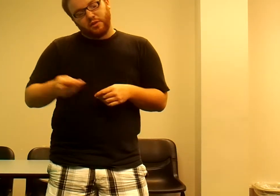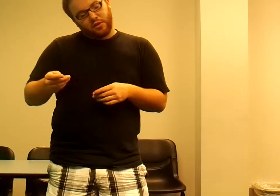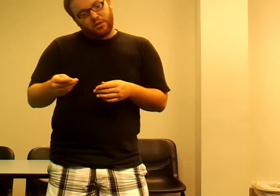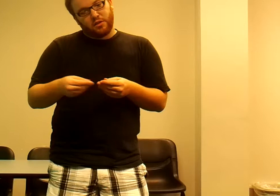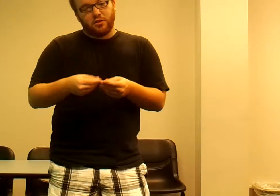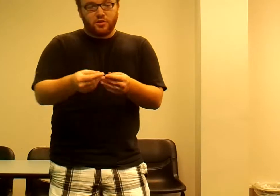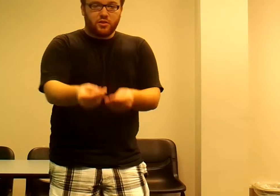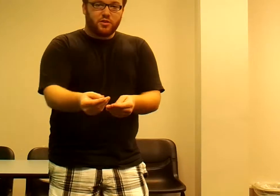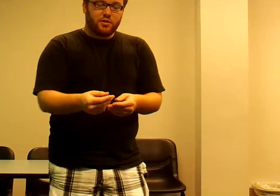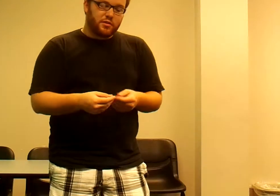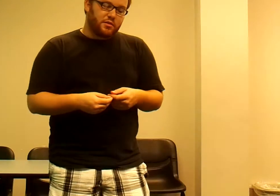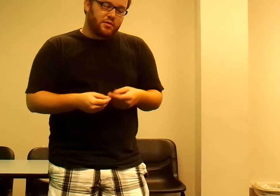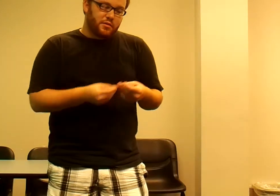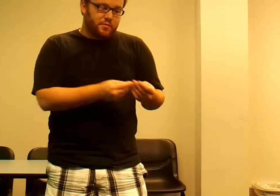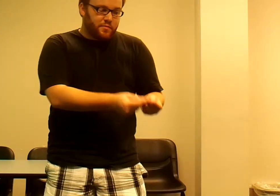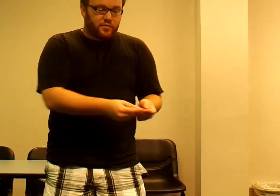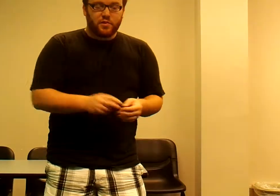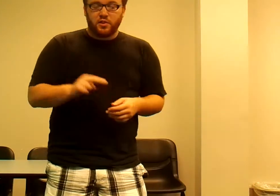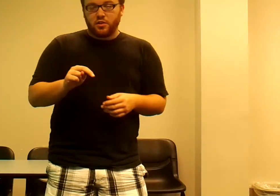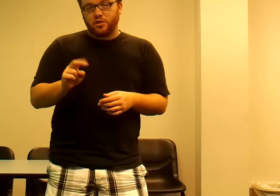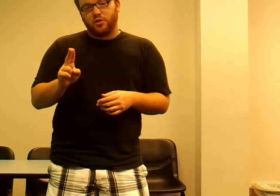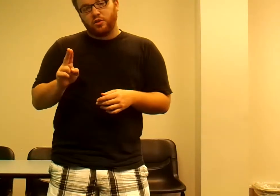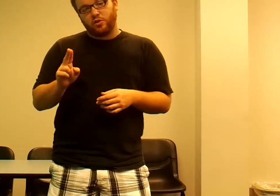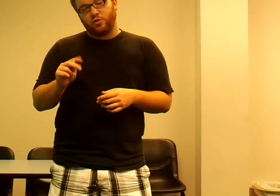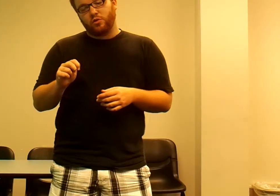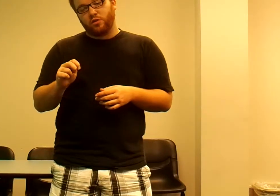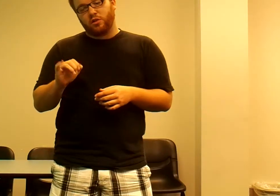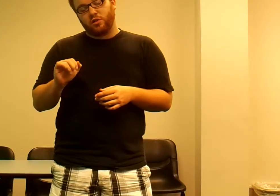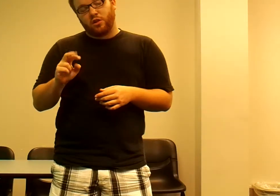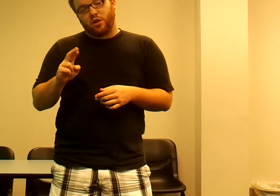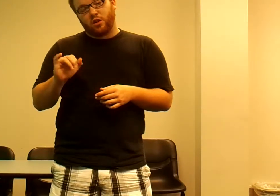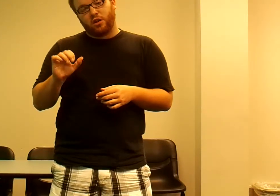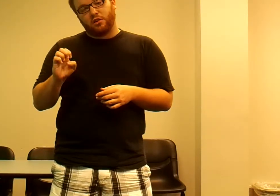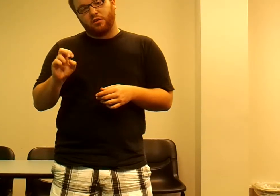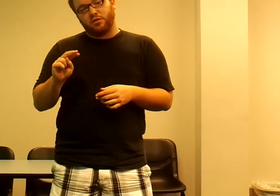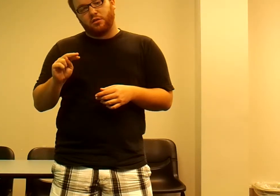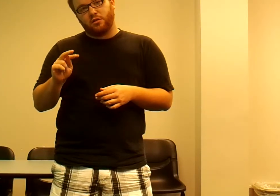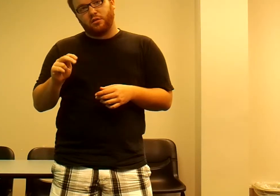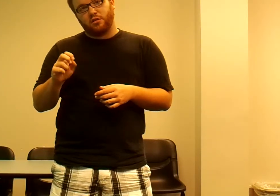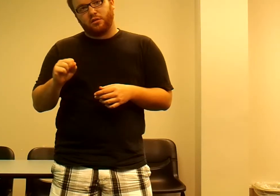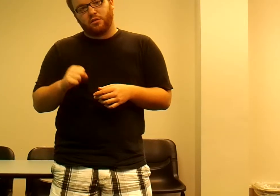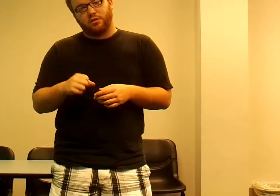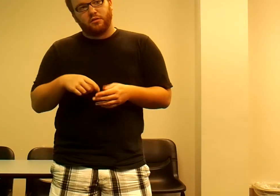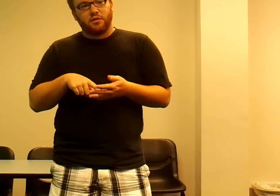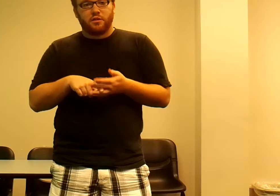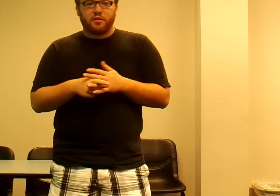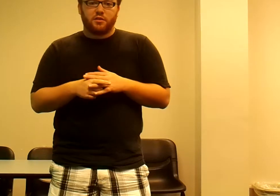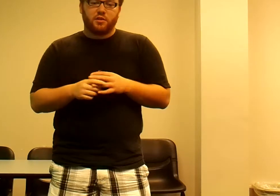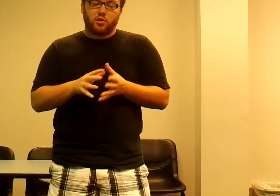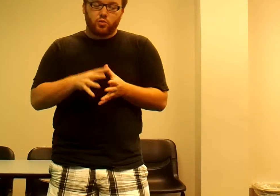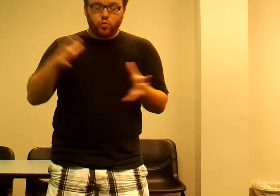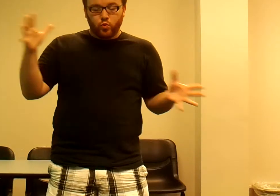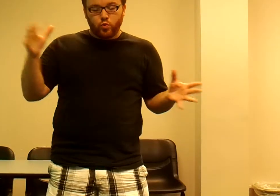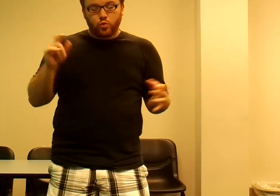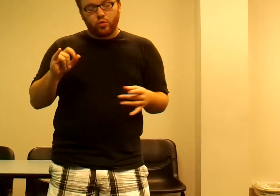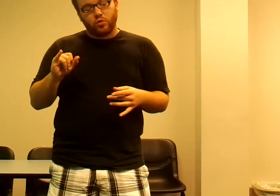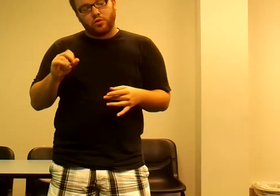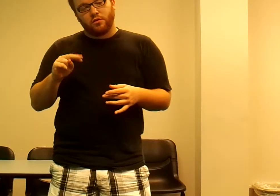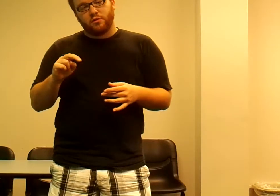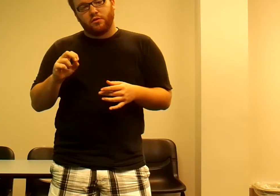fascinated today in science. And then when it goes into the large intestines, really the food can't be broken down much more, and